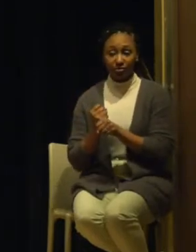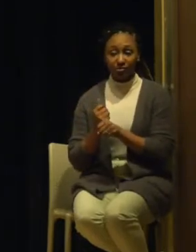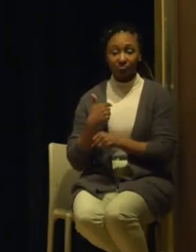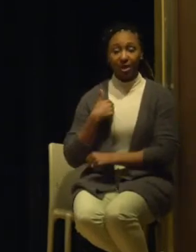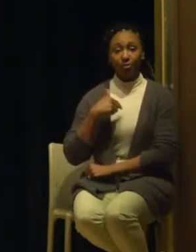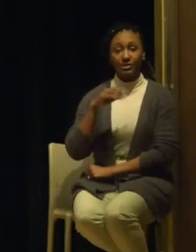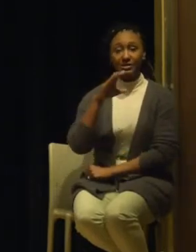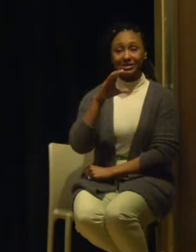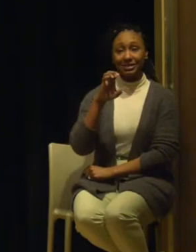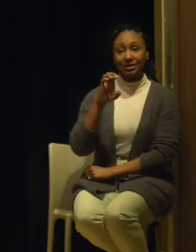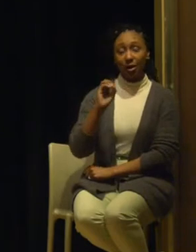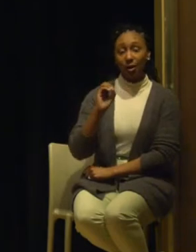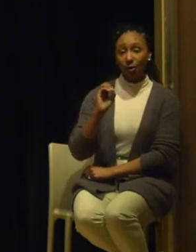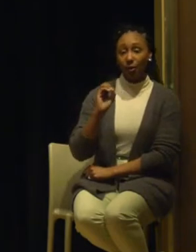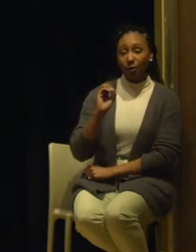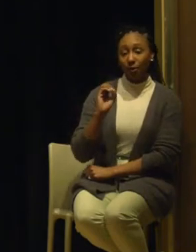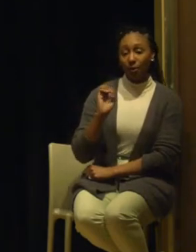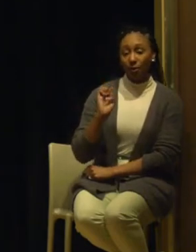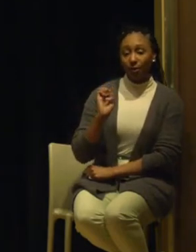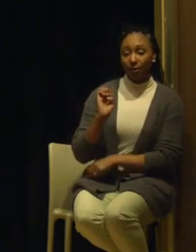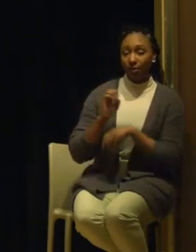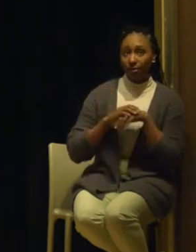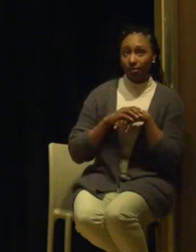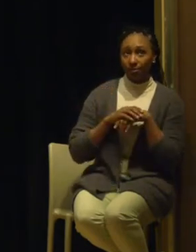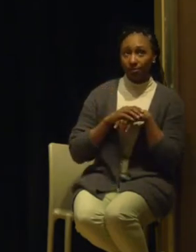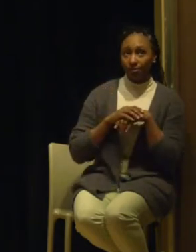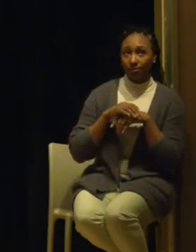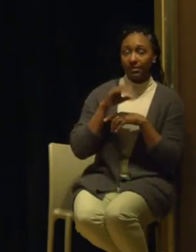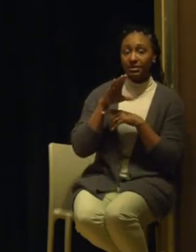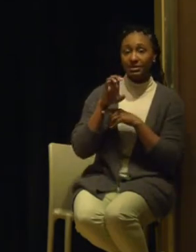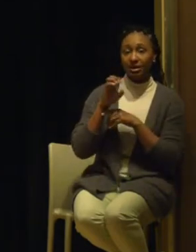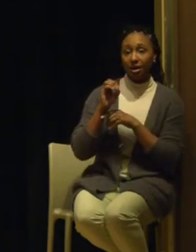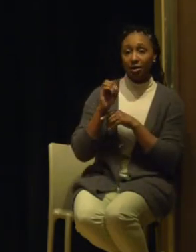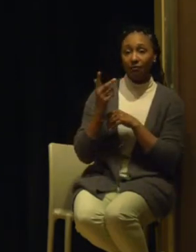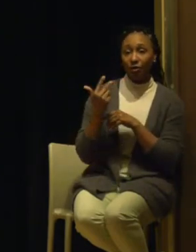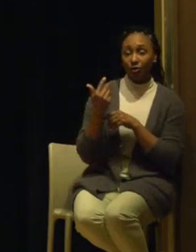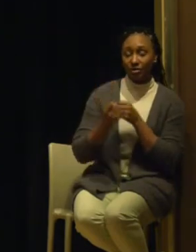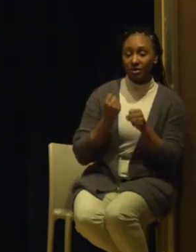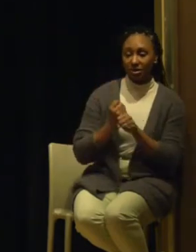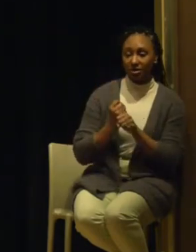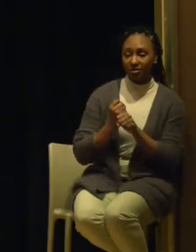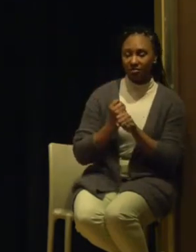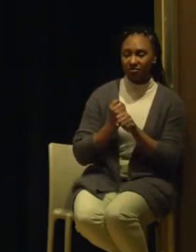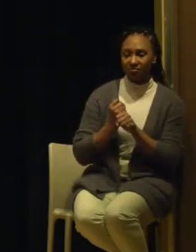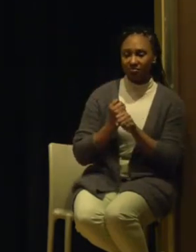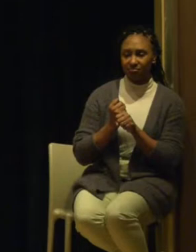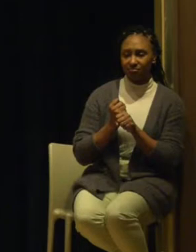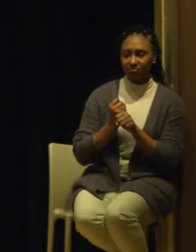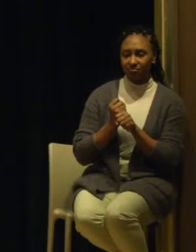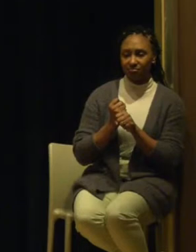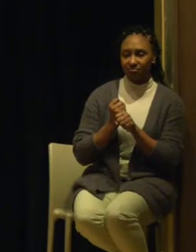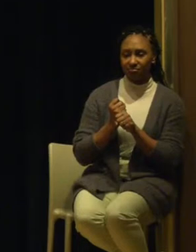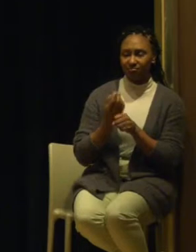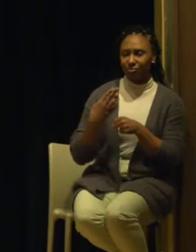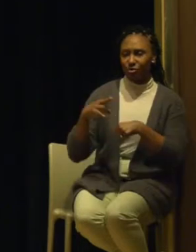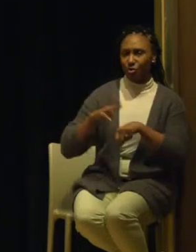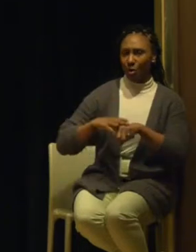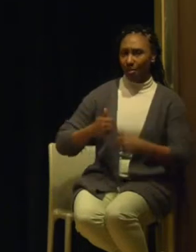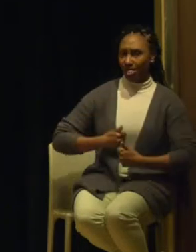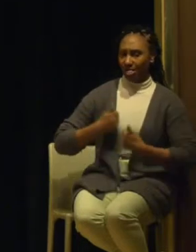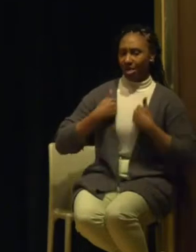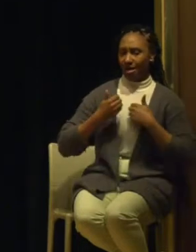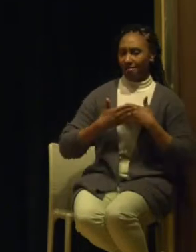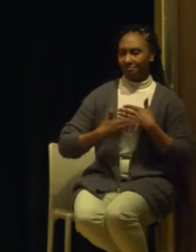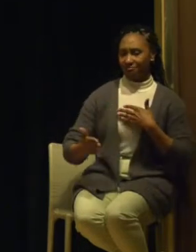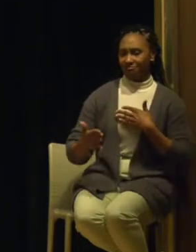13 years. So when I stepped down, I realized that was very unusual. They say the average life of, not life, but